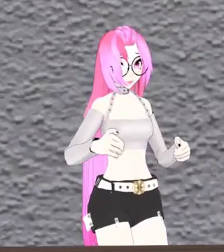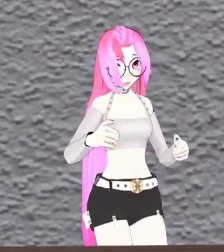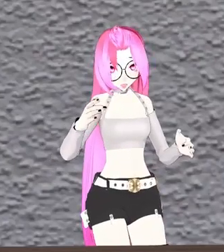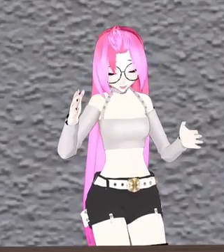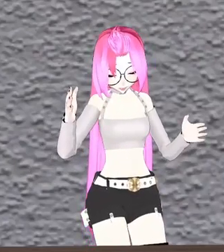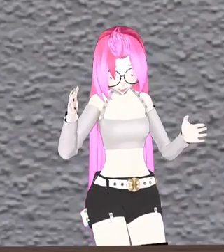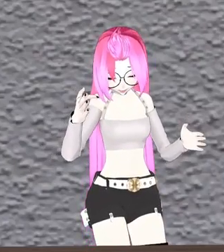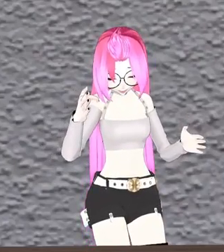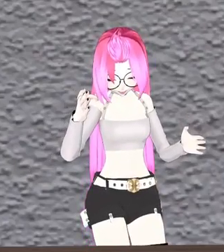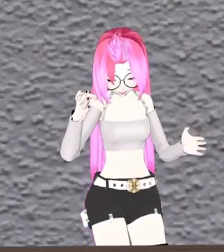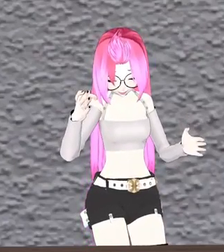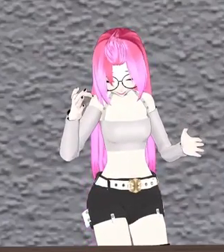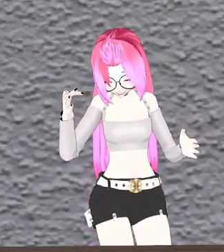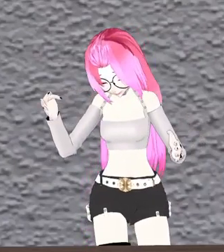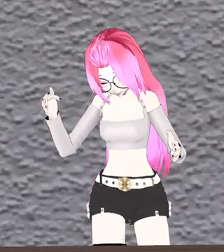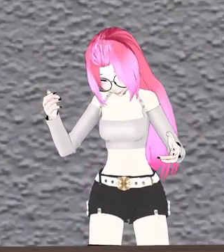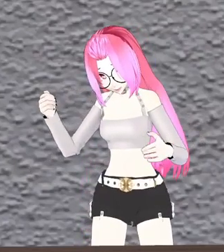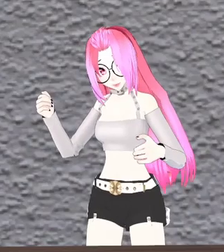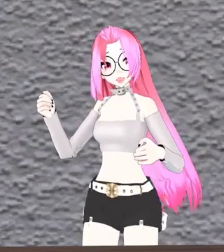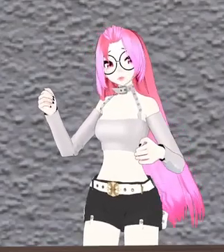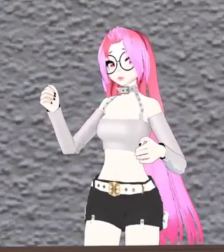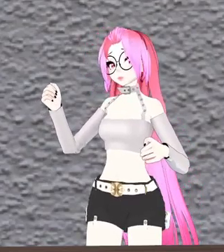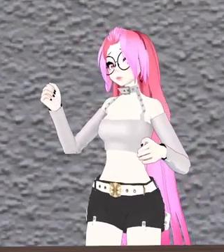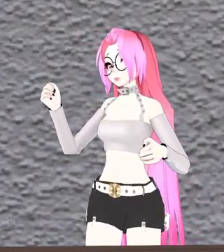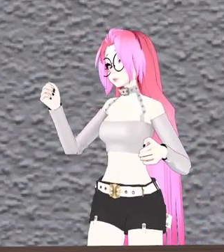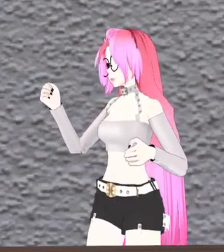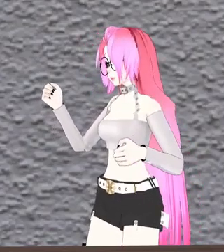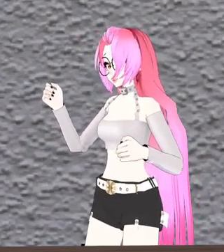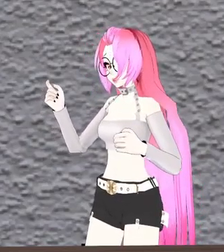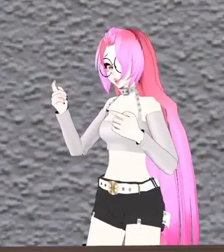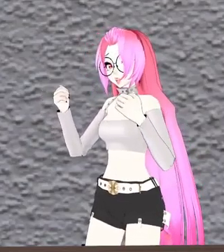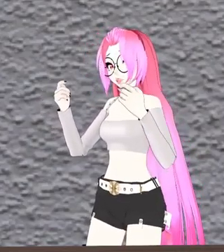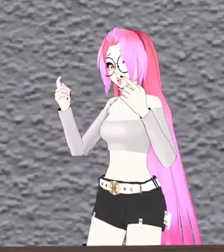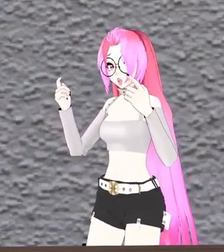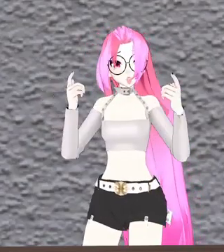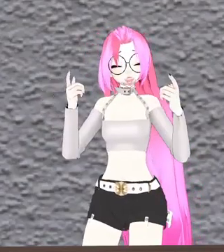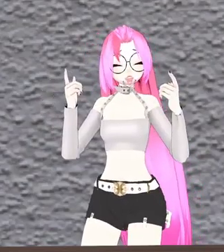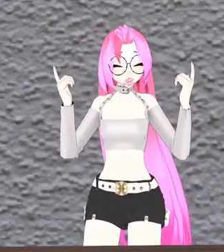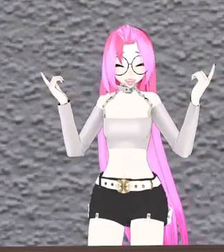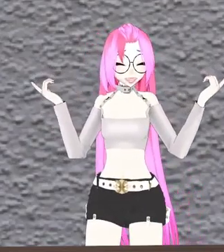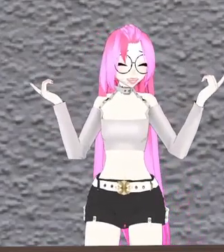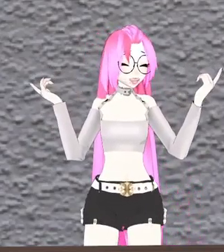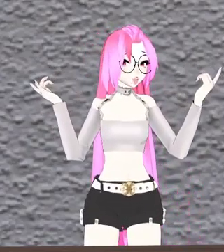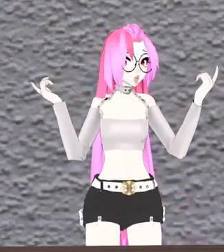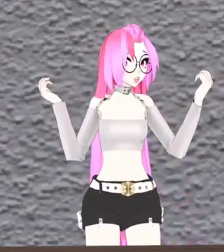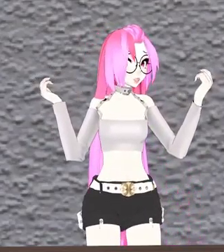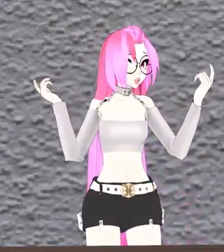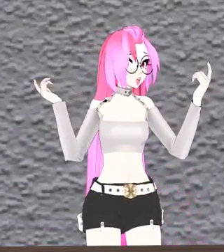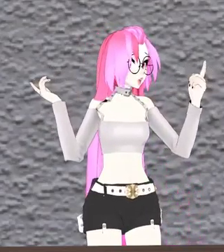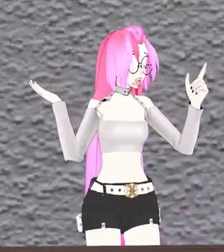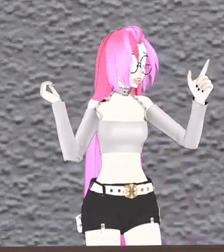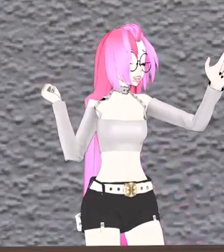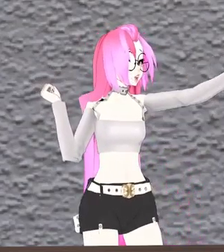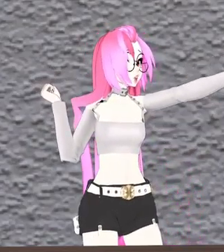Yeah. Whoop, there goes my drift. Ooh, okay. Let's see, any other questions at all? It doesn't have to be about what I just taught. It could be about anything.